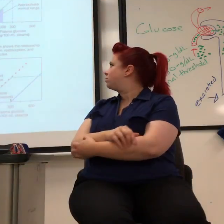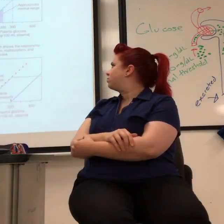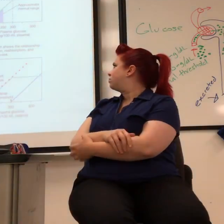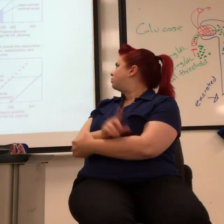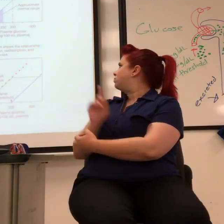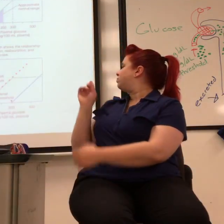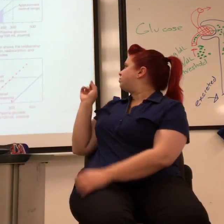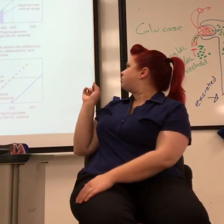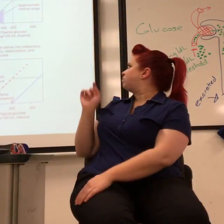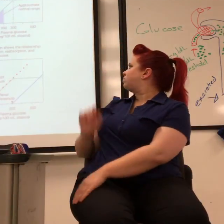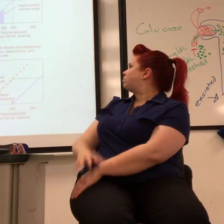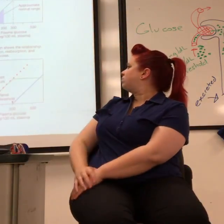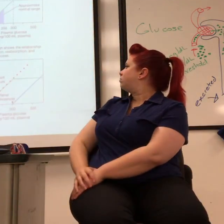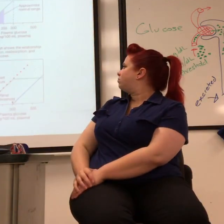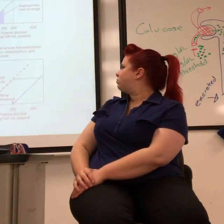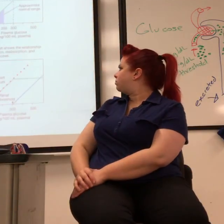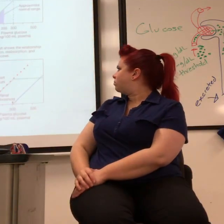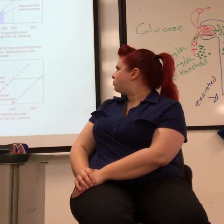So